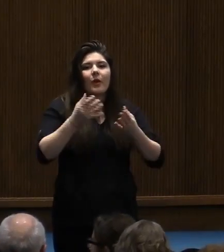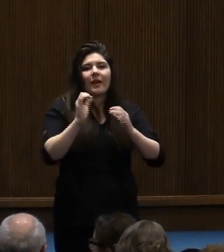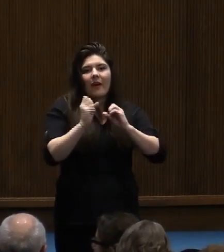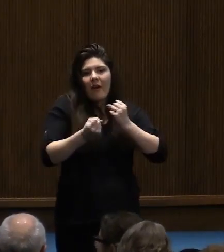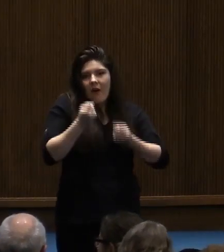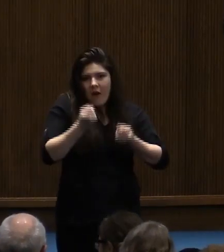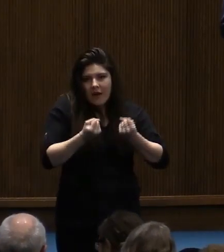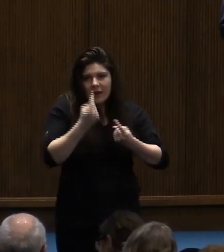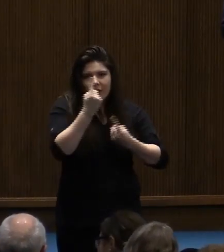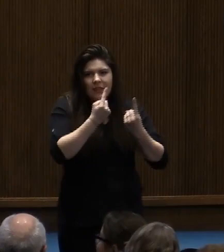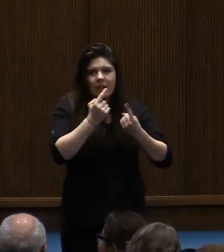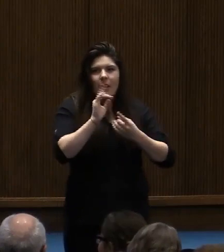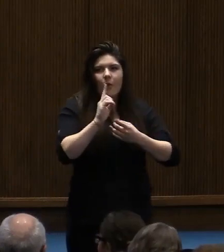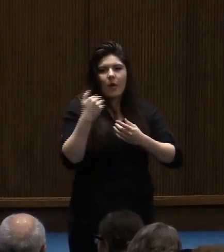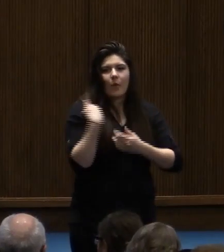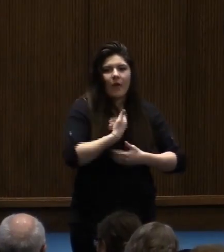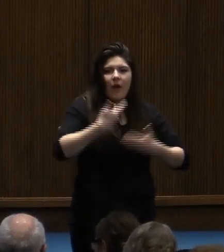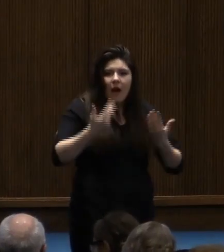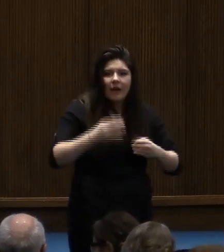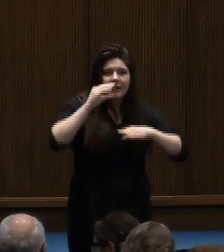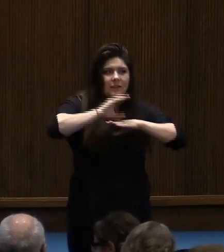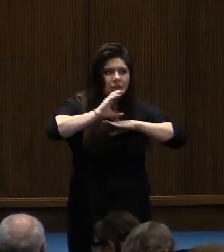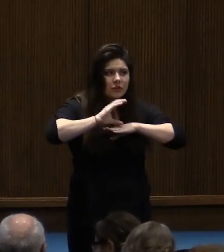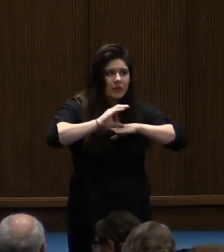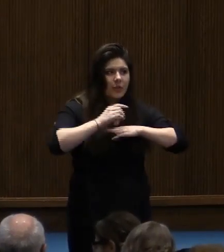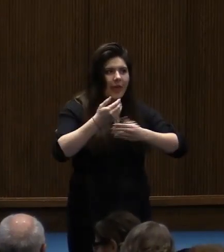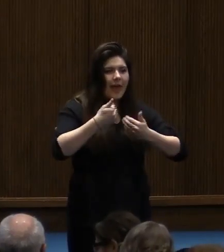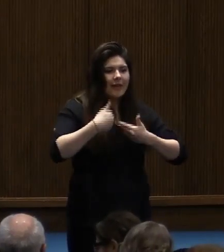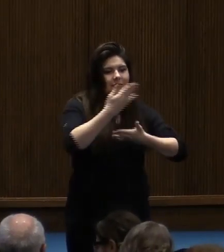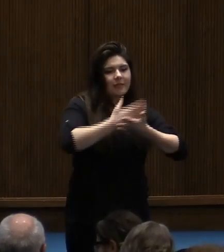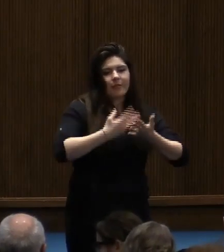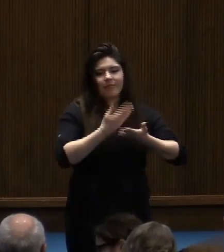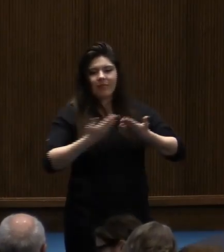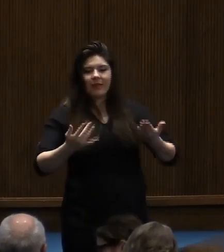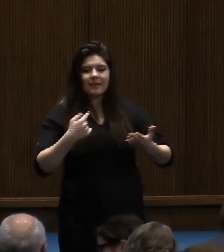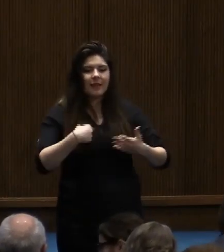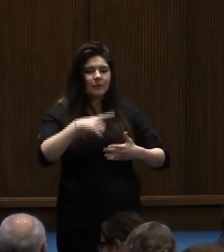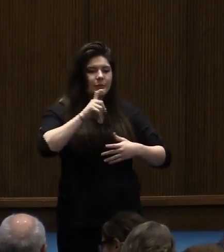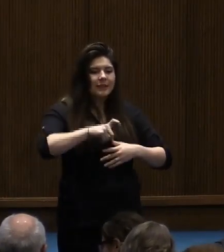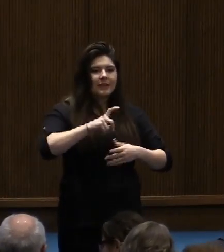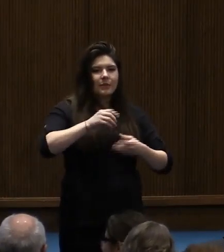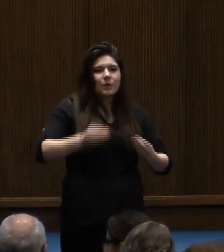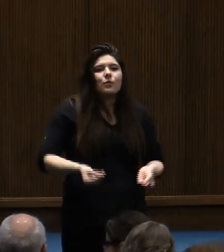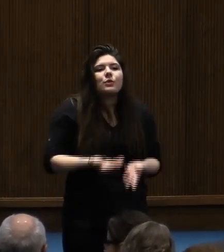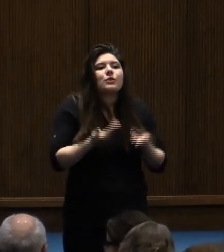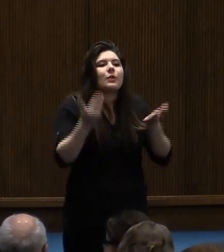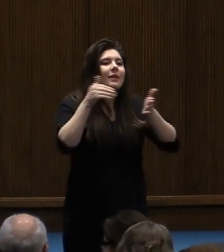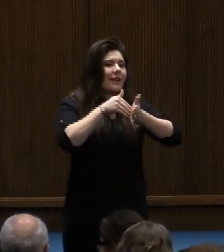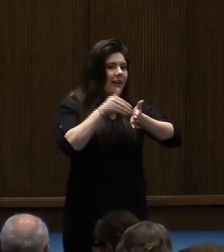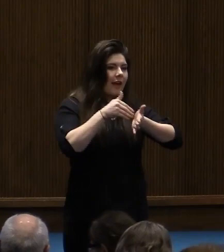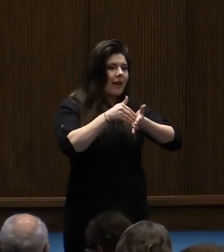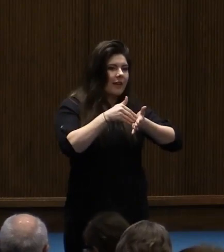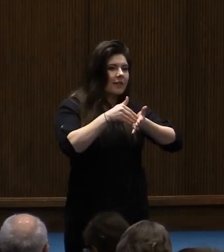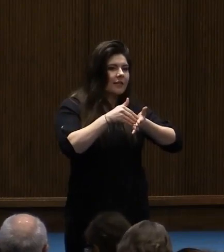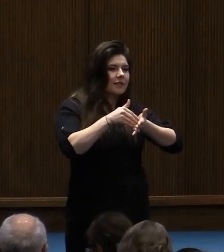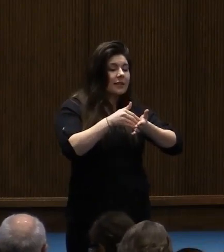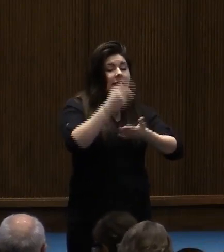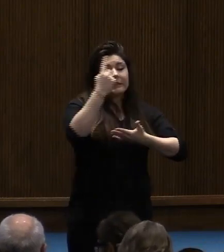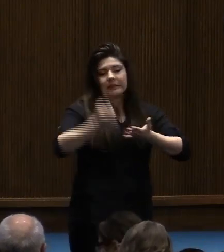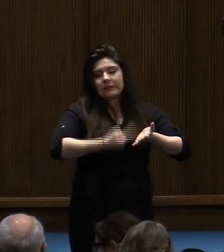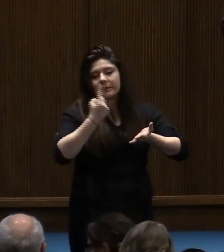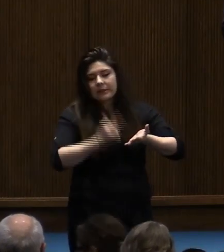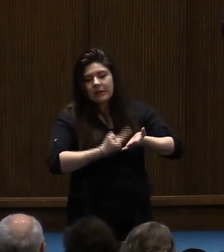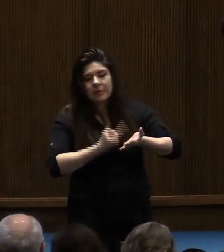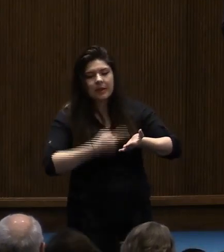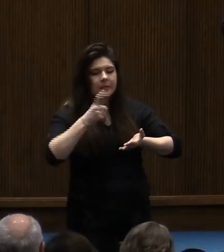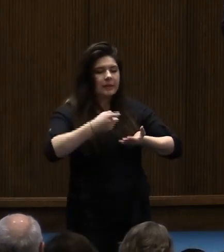you think about where we are in the church, there are some things that definitely need to be restored. And sometimes